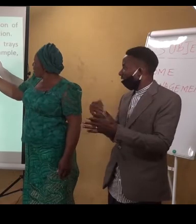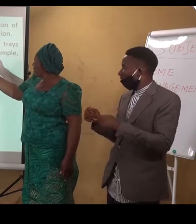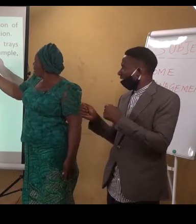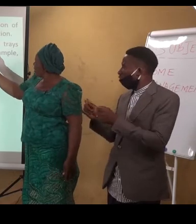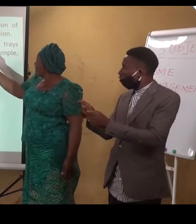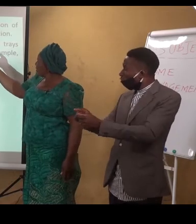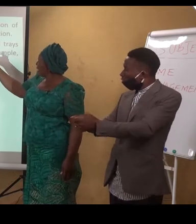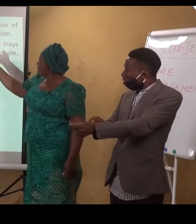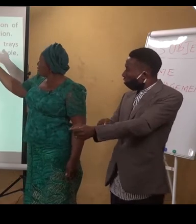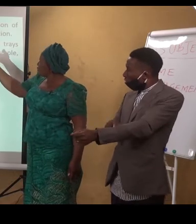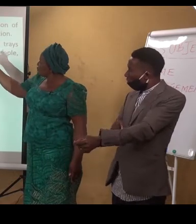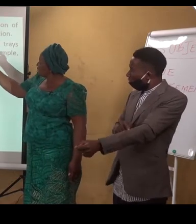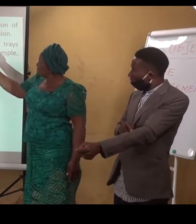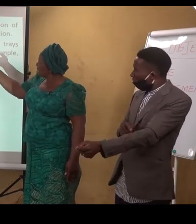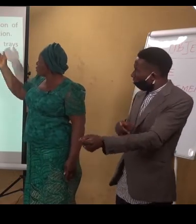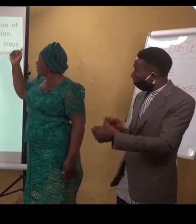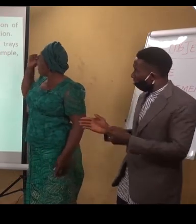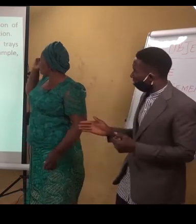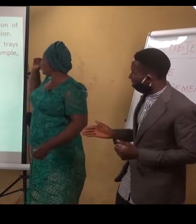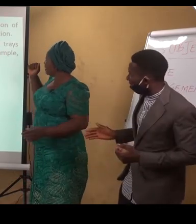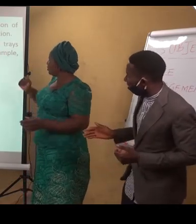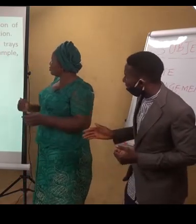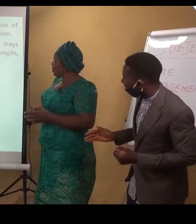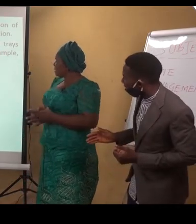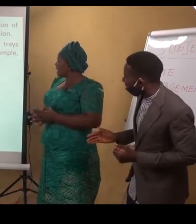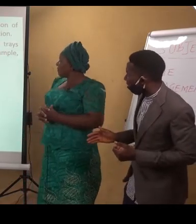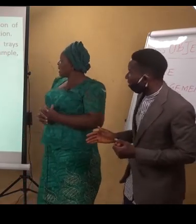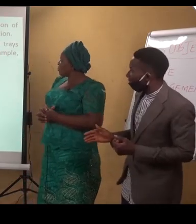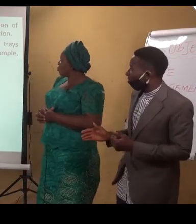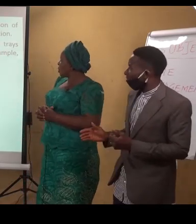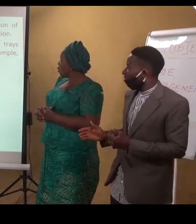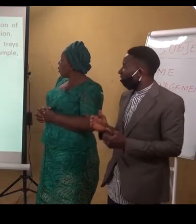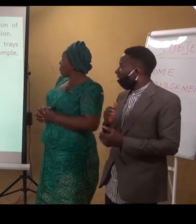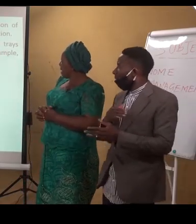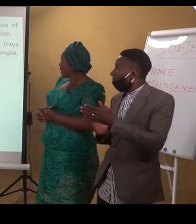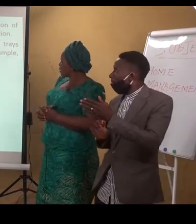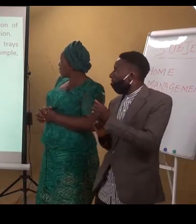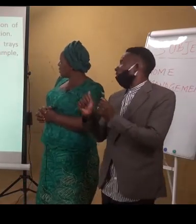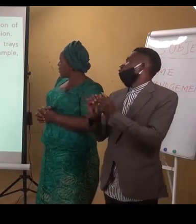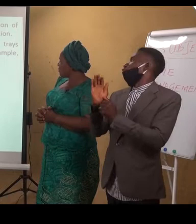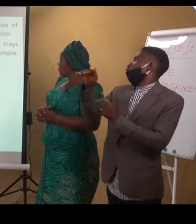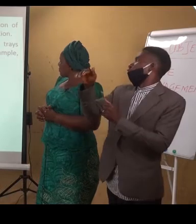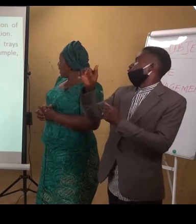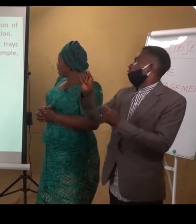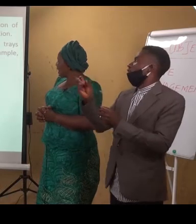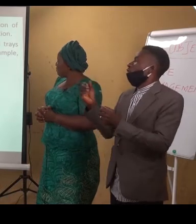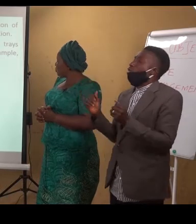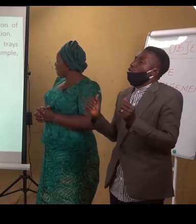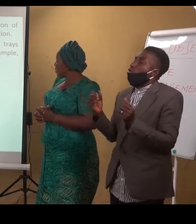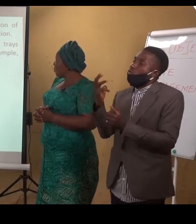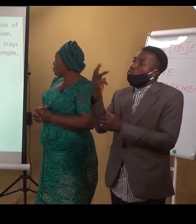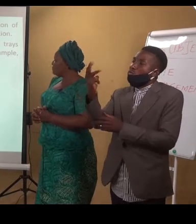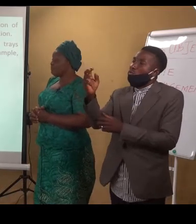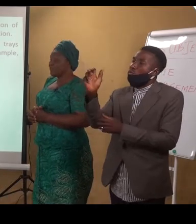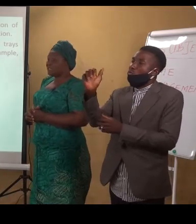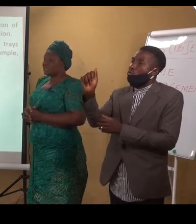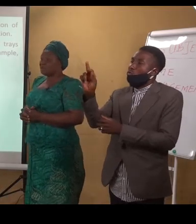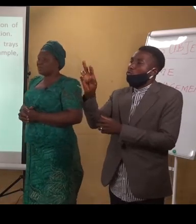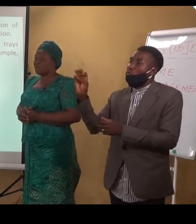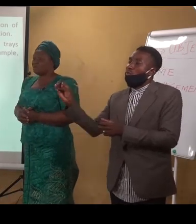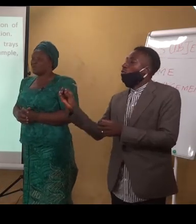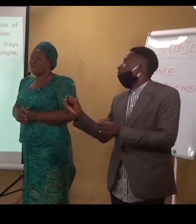air, that is, the food is placed on a perforated trays and passed through a warm air tunnel. Examples are